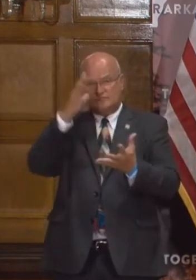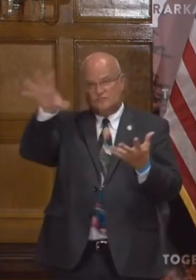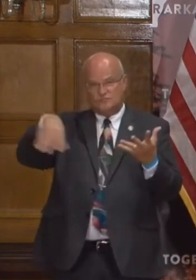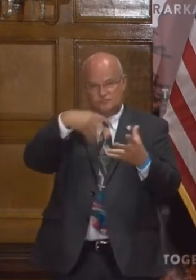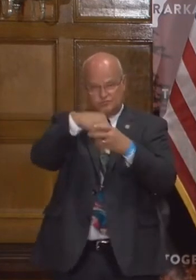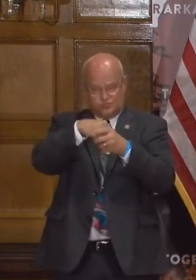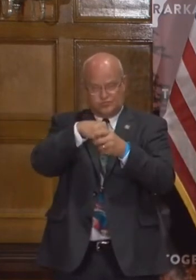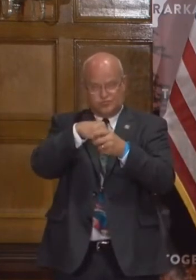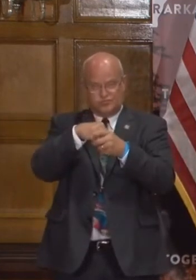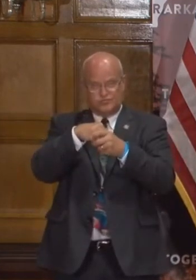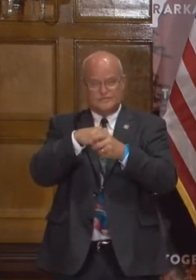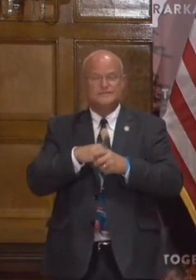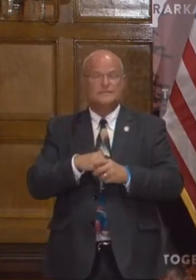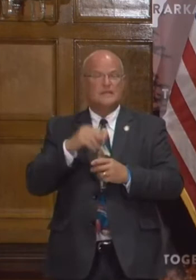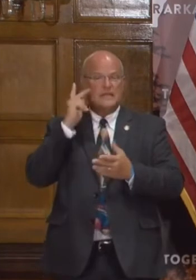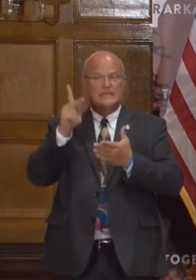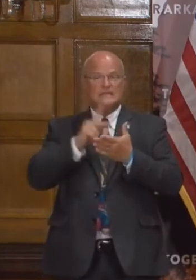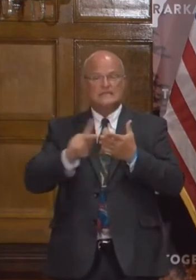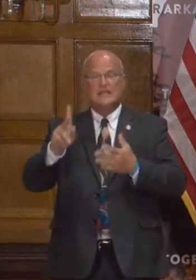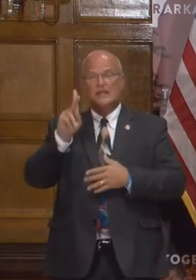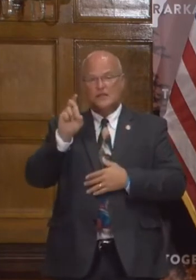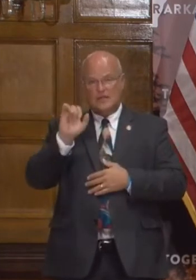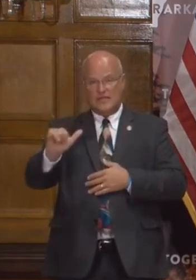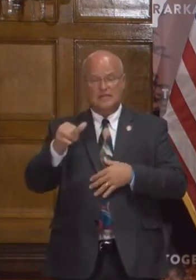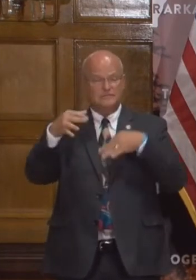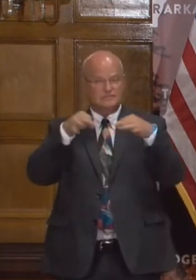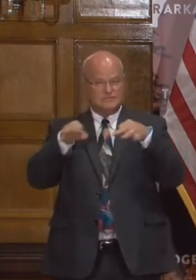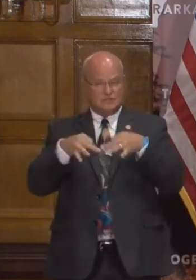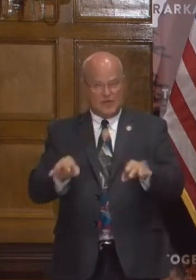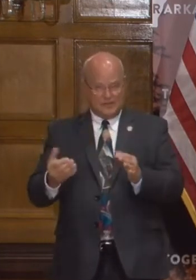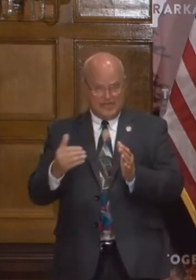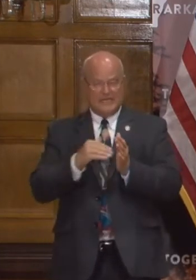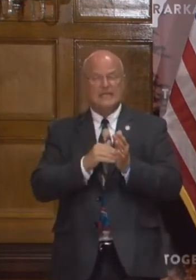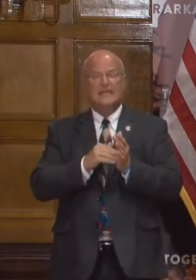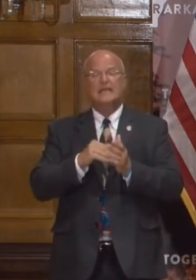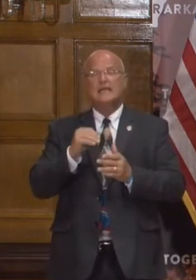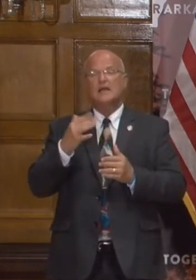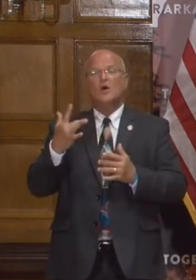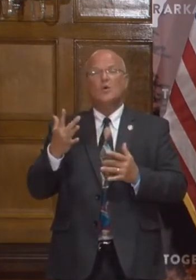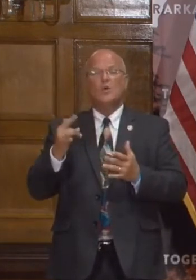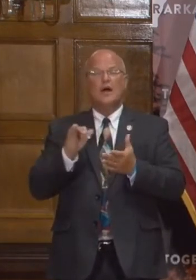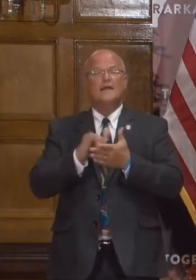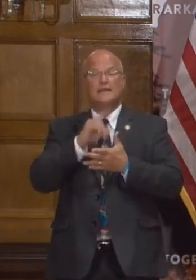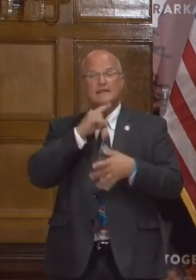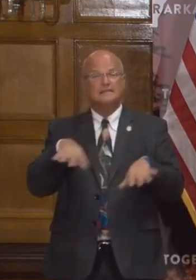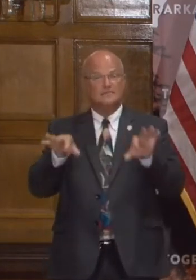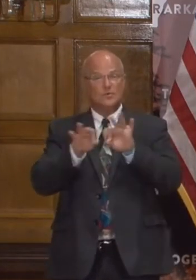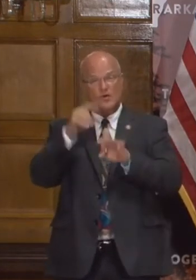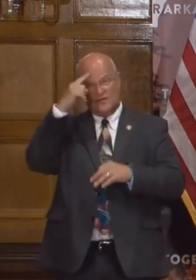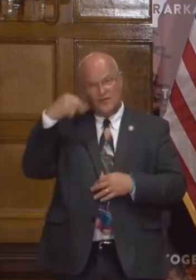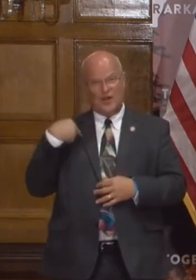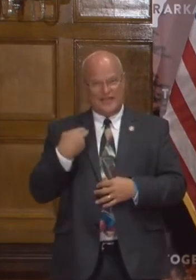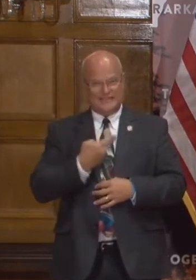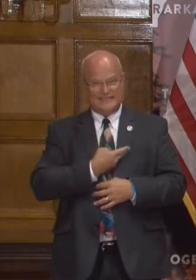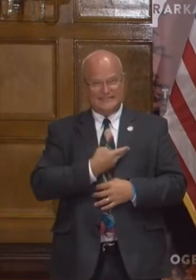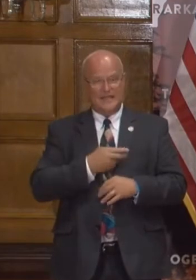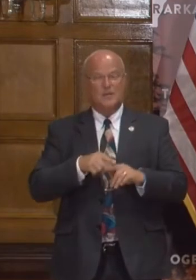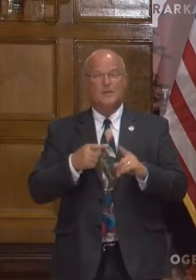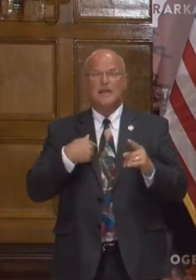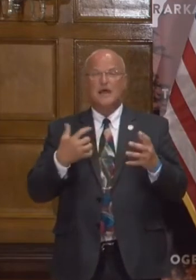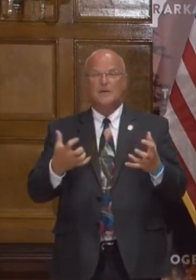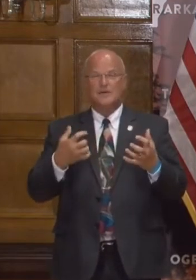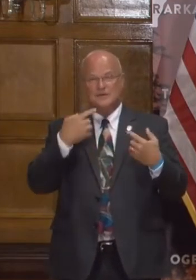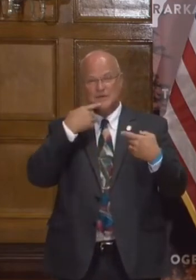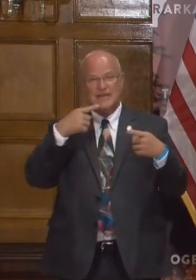And Secretary Key will describe that again as to why that is important for us. But I wanted